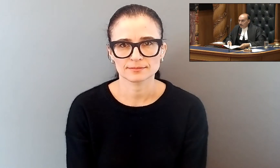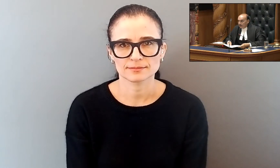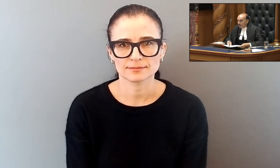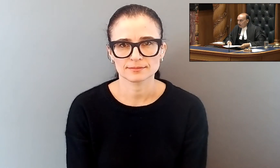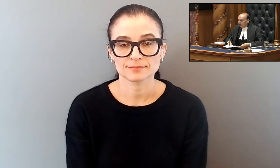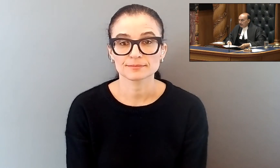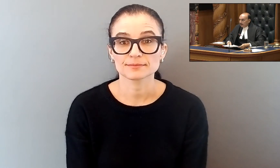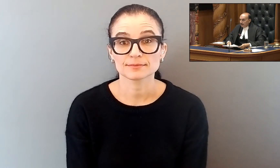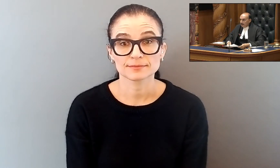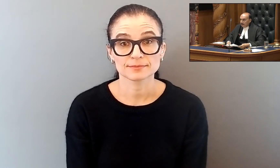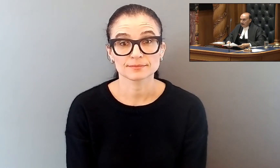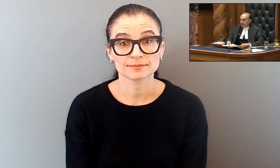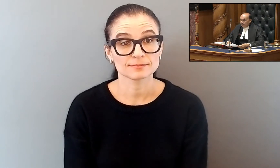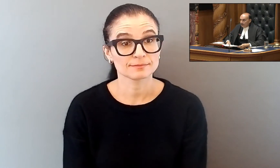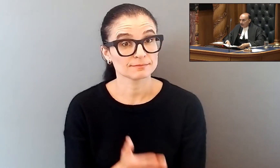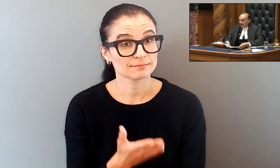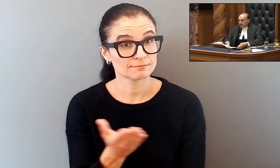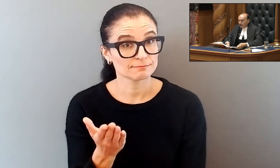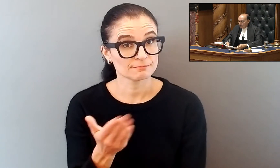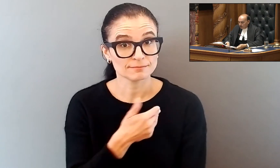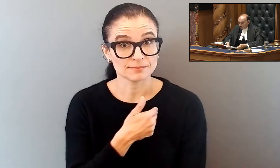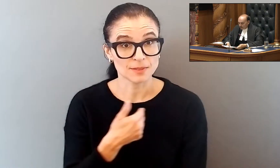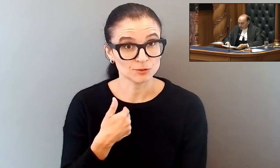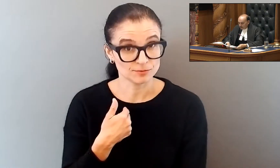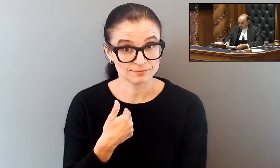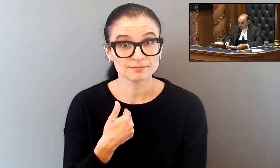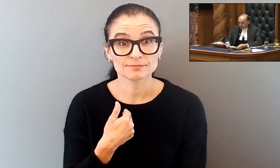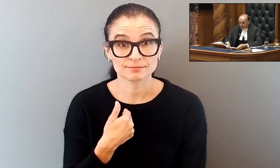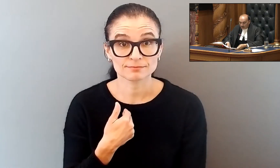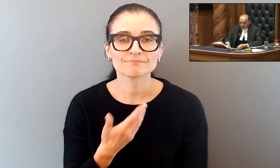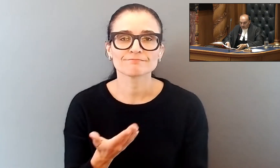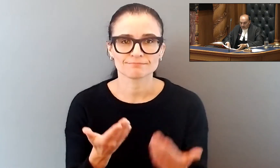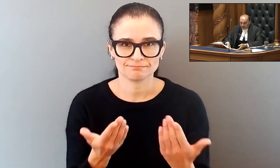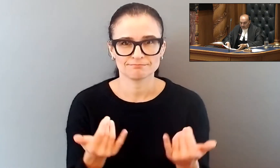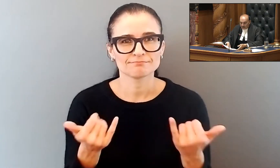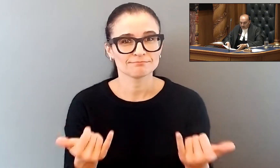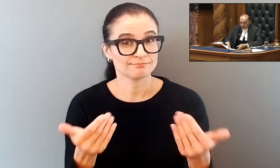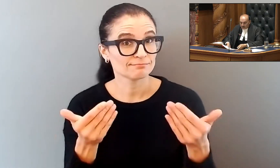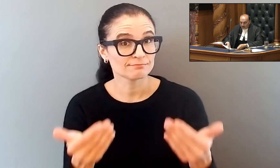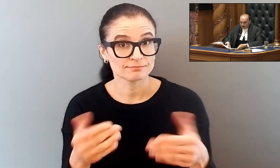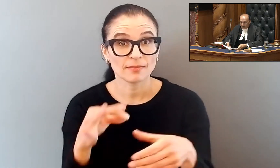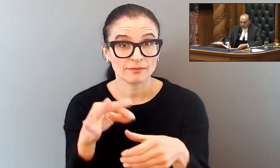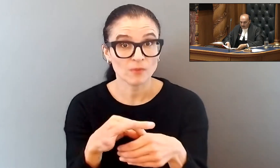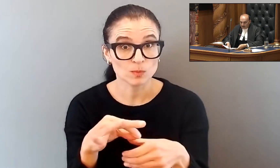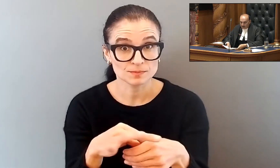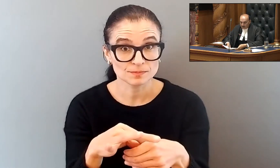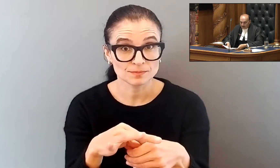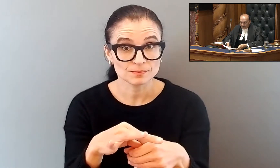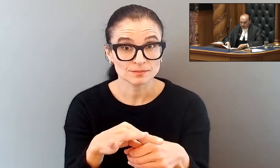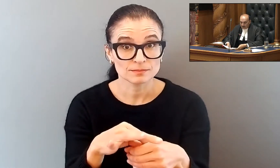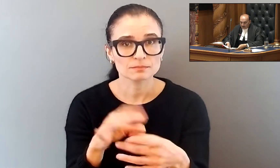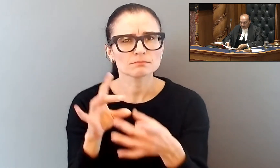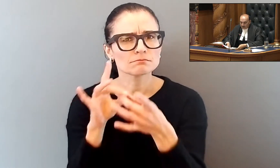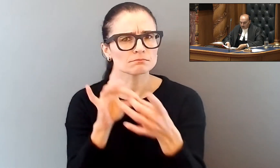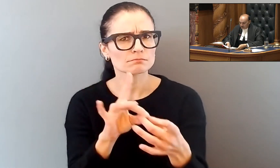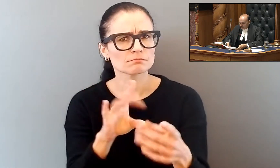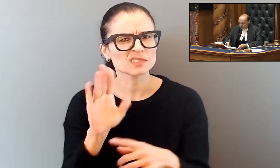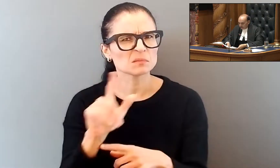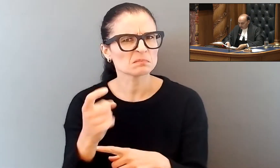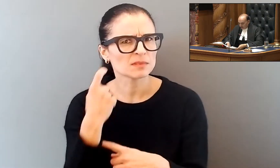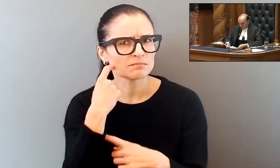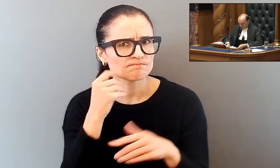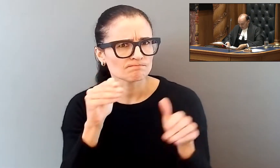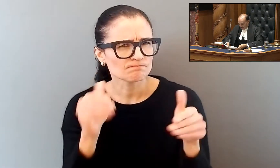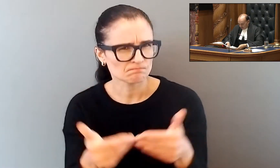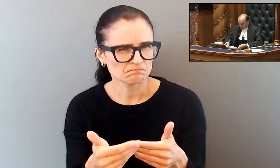Members, we are taking a vote on the bill introduced by a member for Kelowna Lake Country